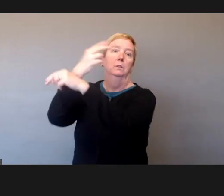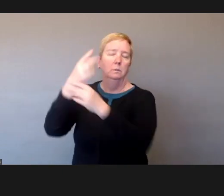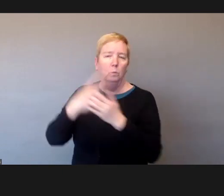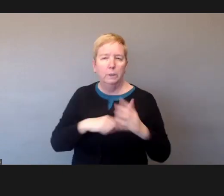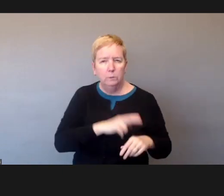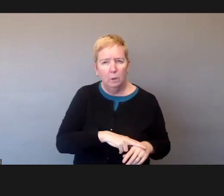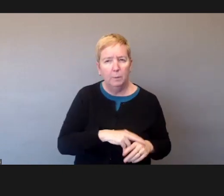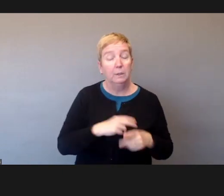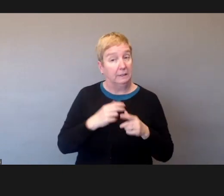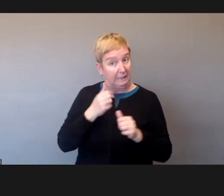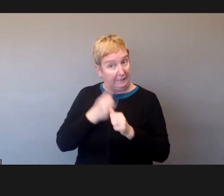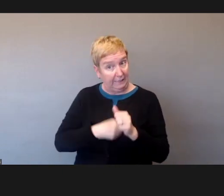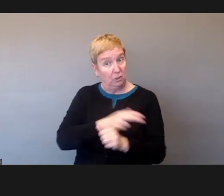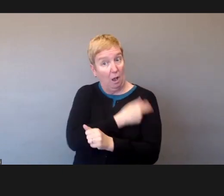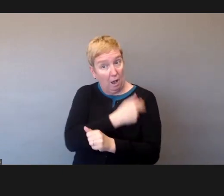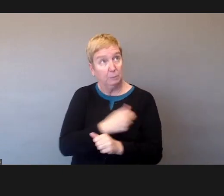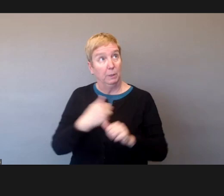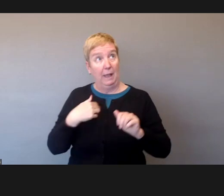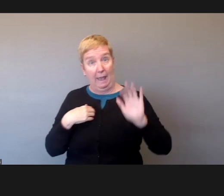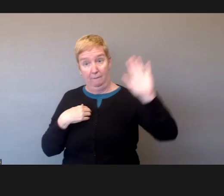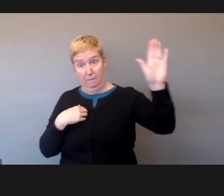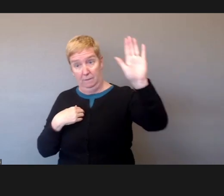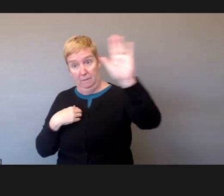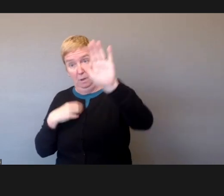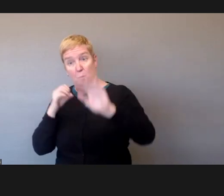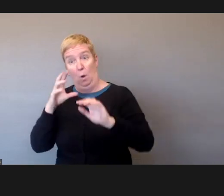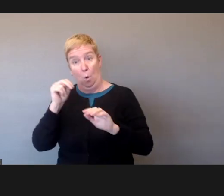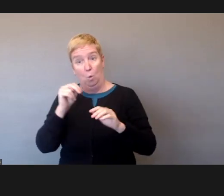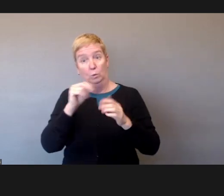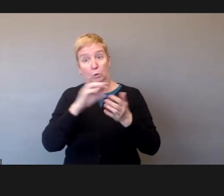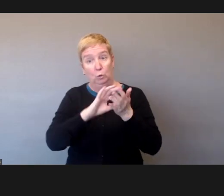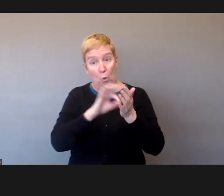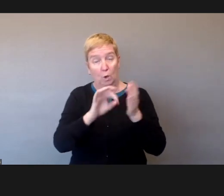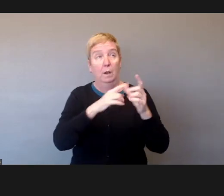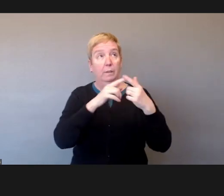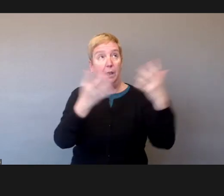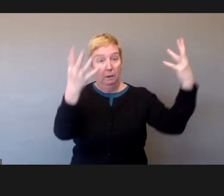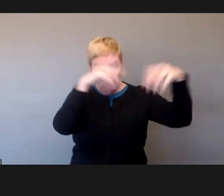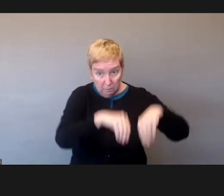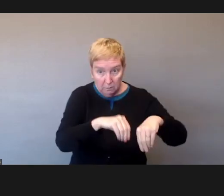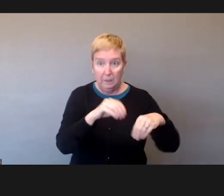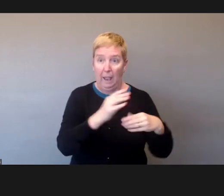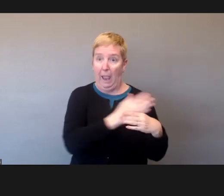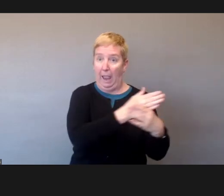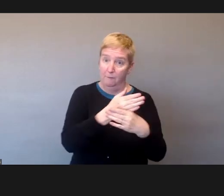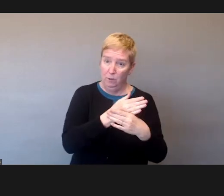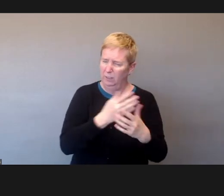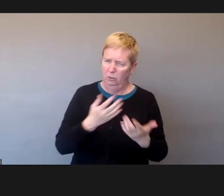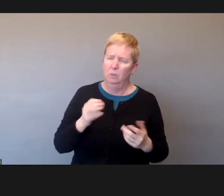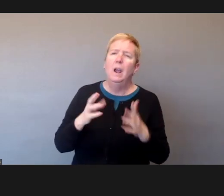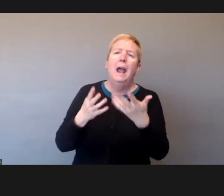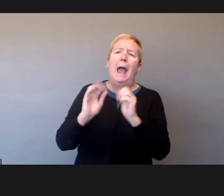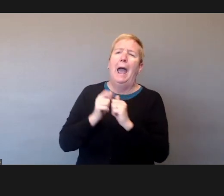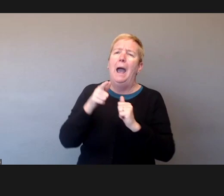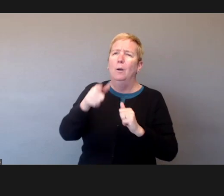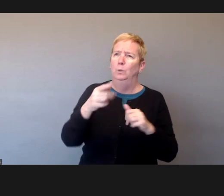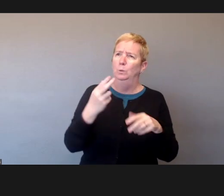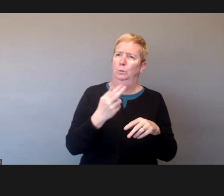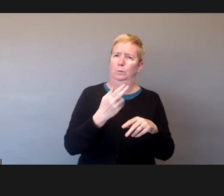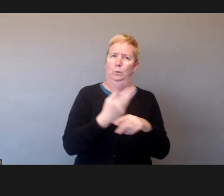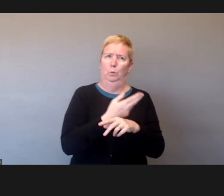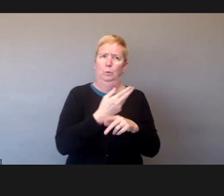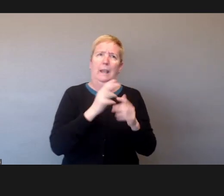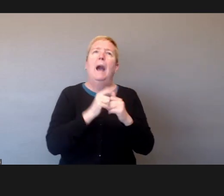have their own score, and then those are averaged together? I don't know, just kind of want to know how you're going to measure